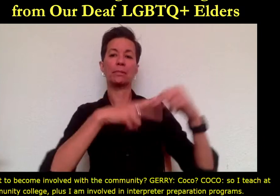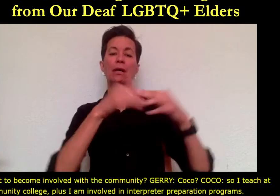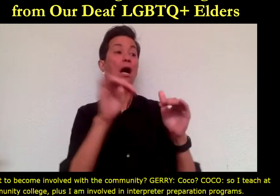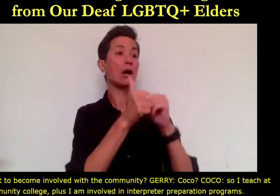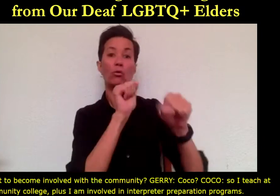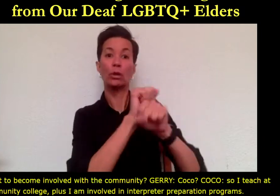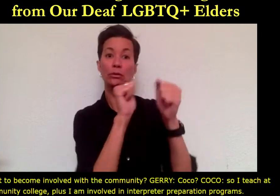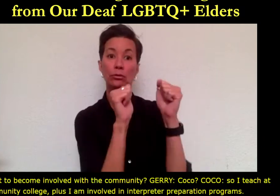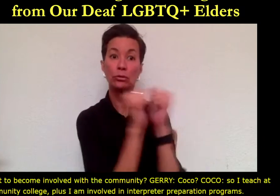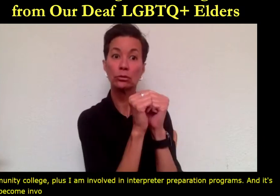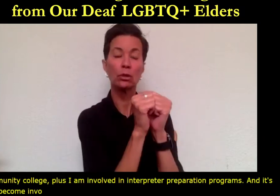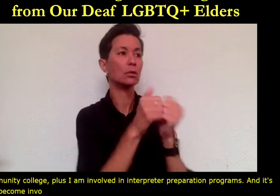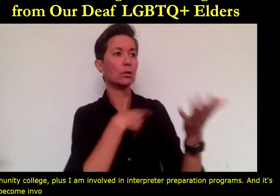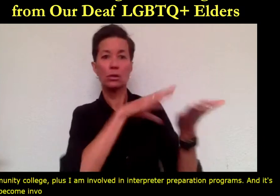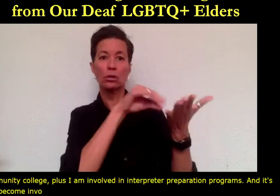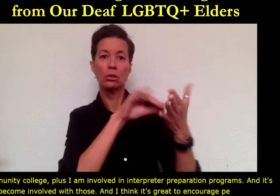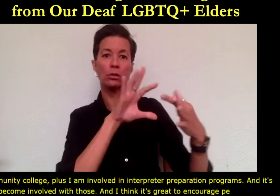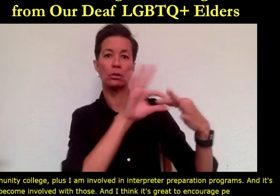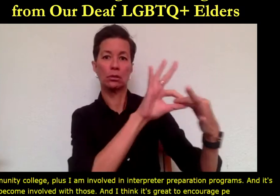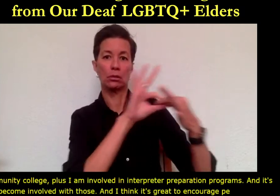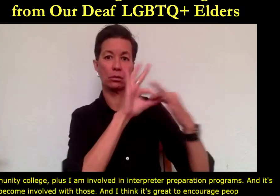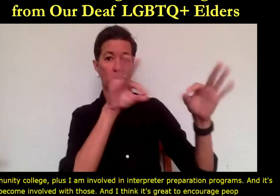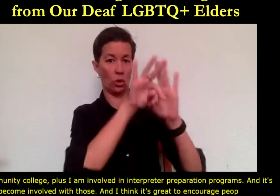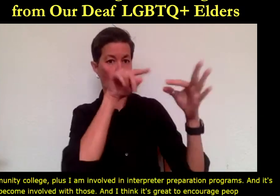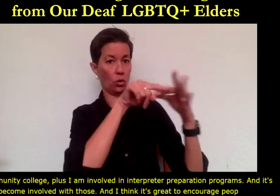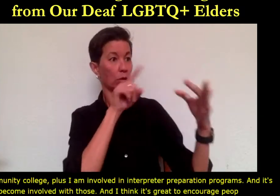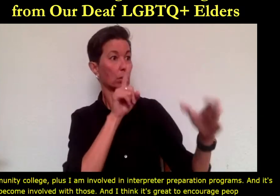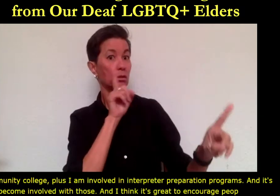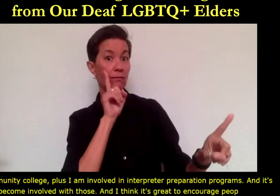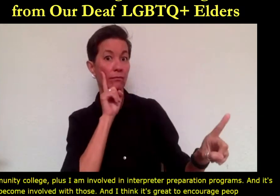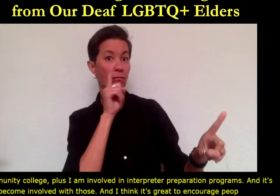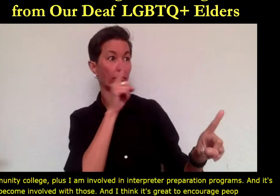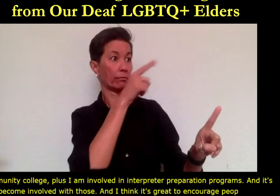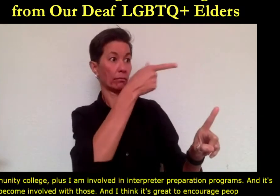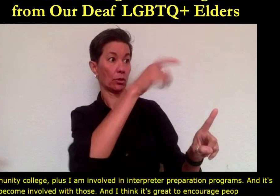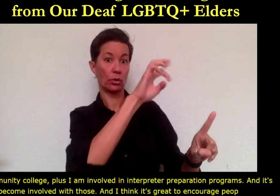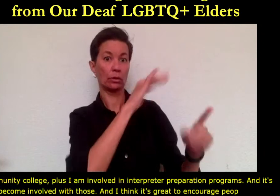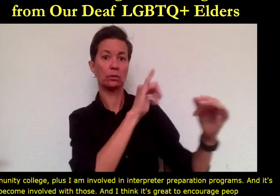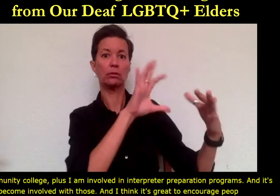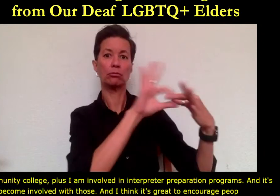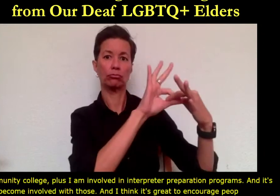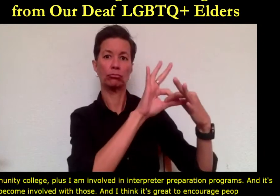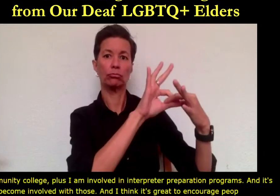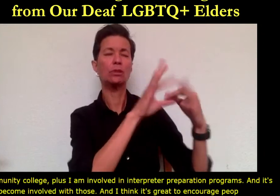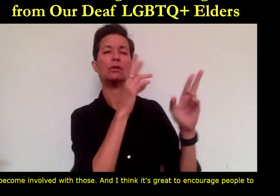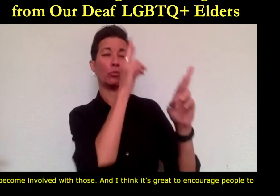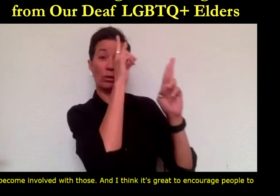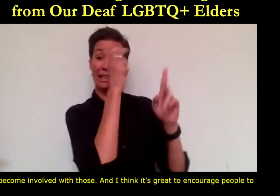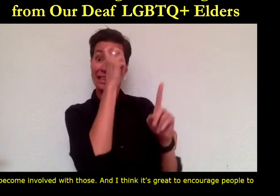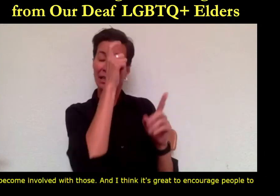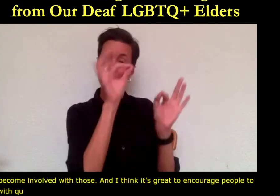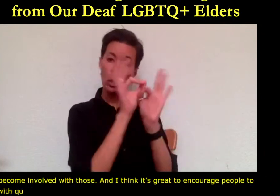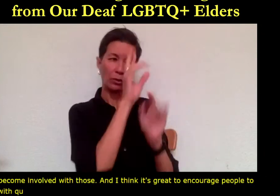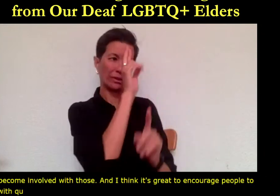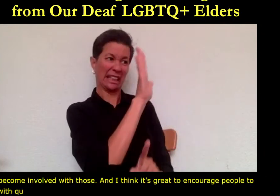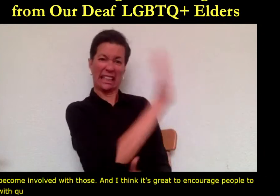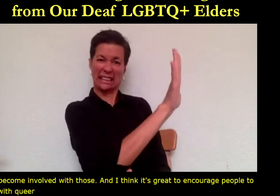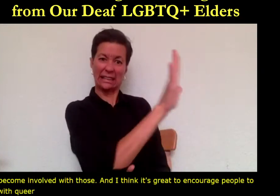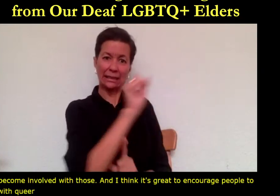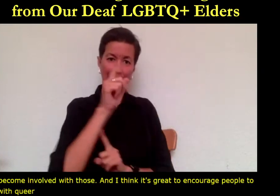and learn how they can collaborate and work together and and show